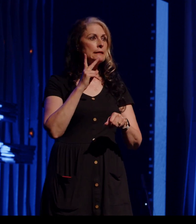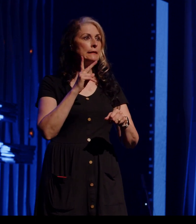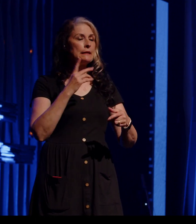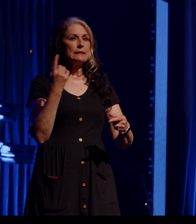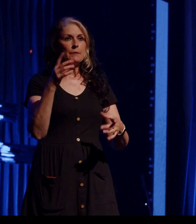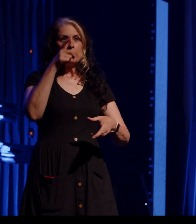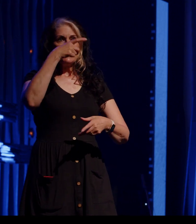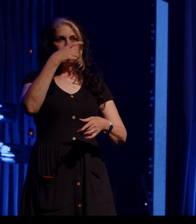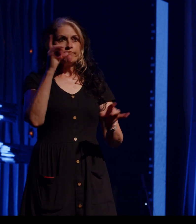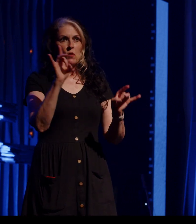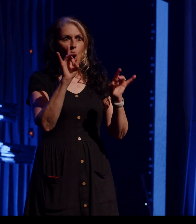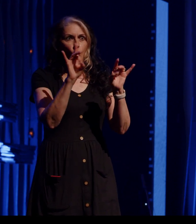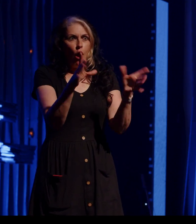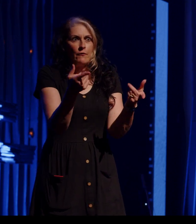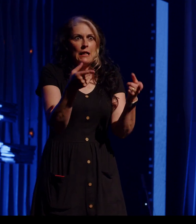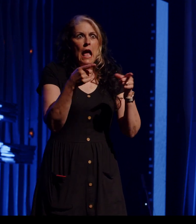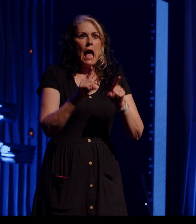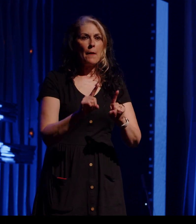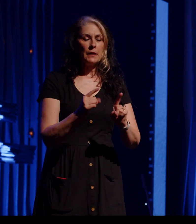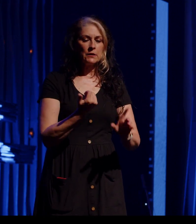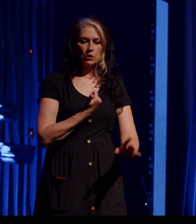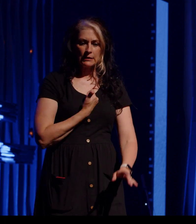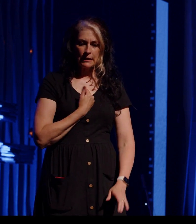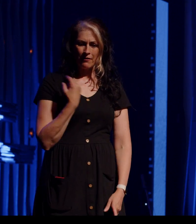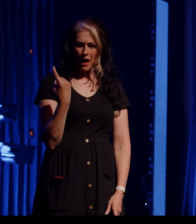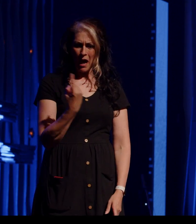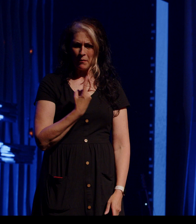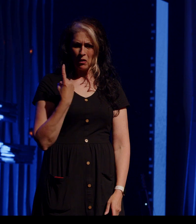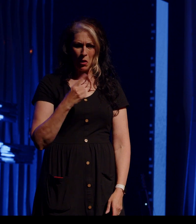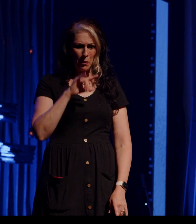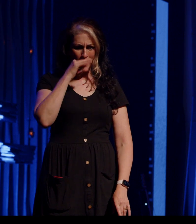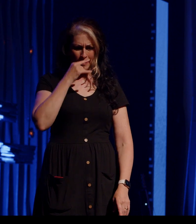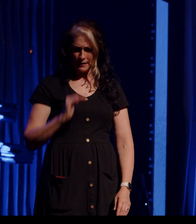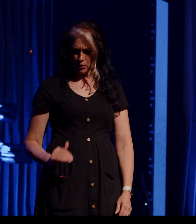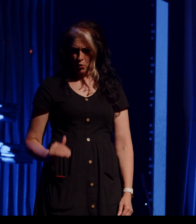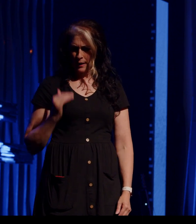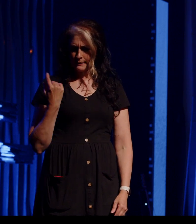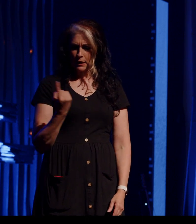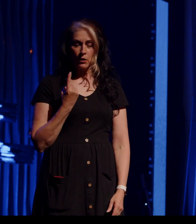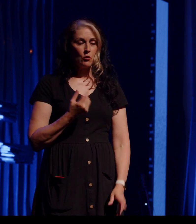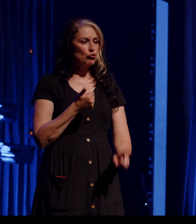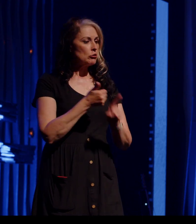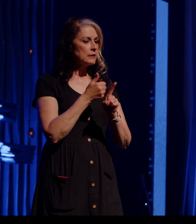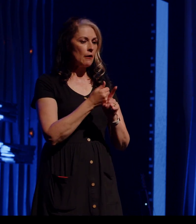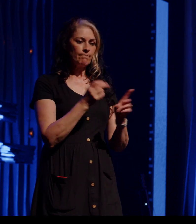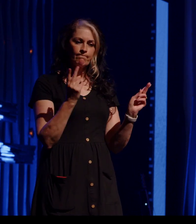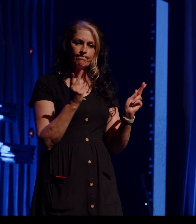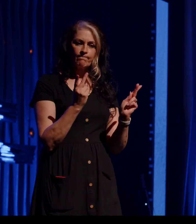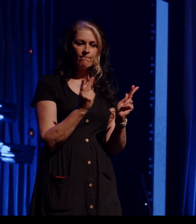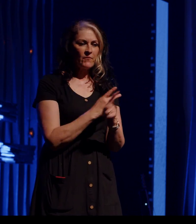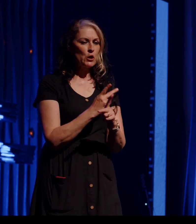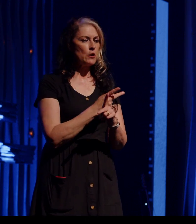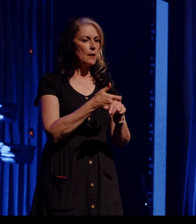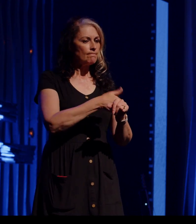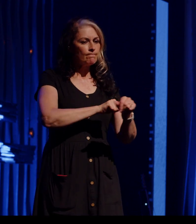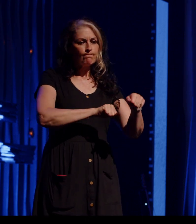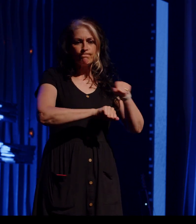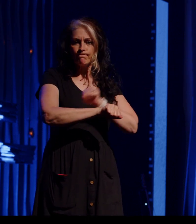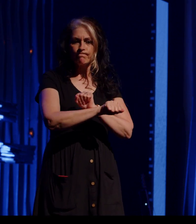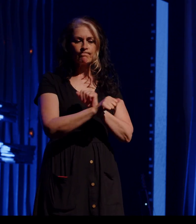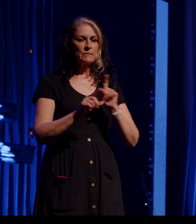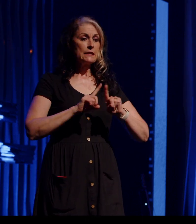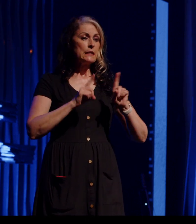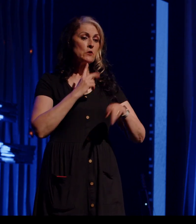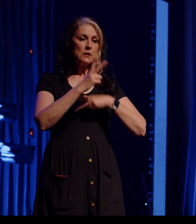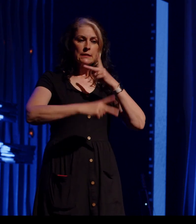tragedy happens and you find yourself all alone raising kids, you just figured it out. You became this different